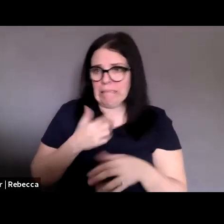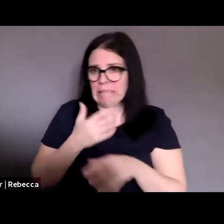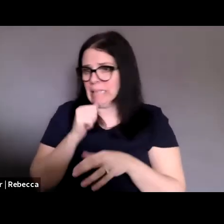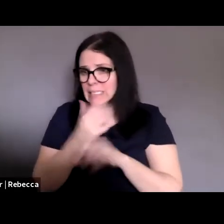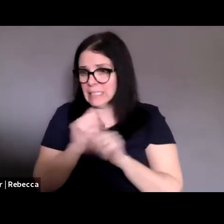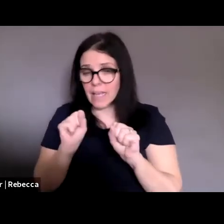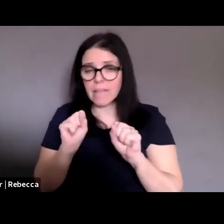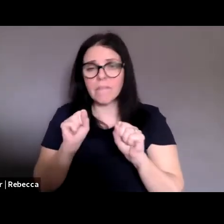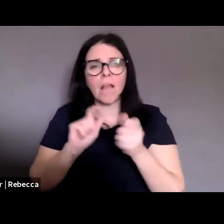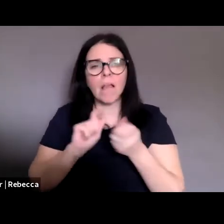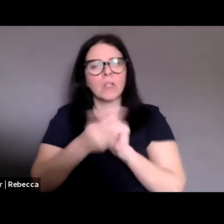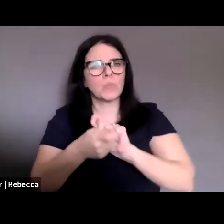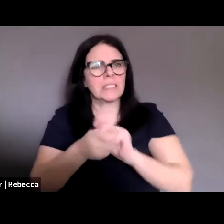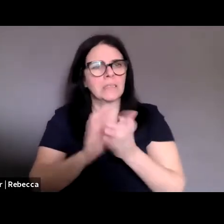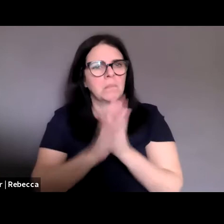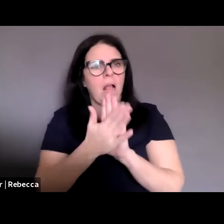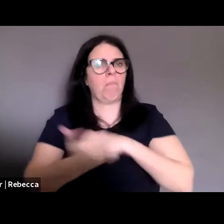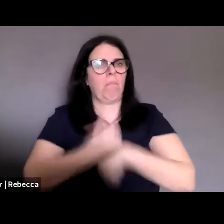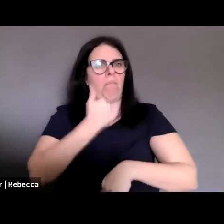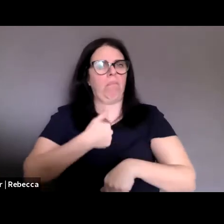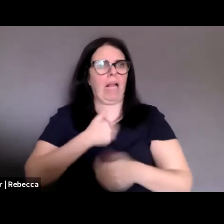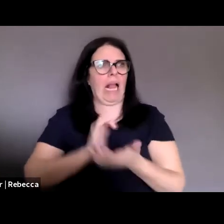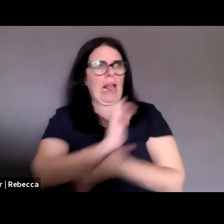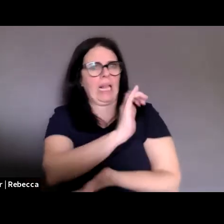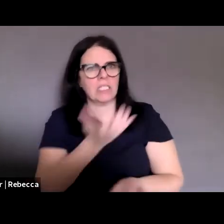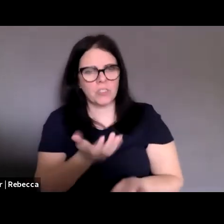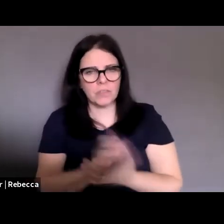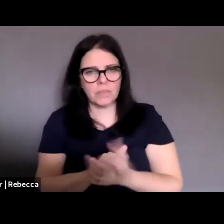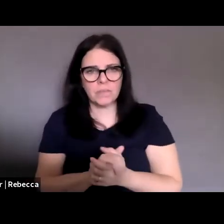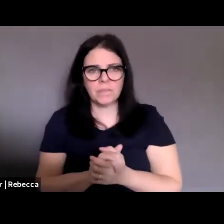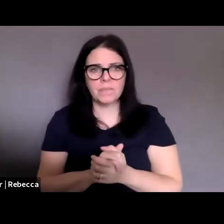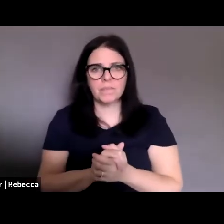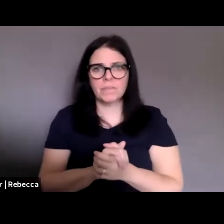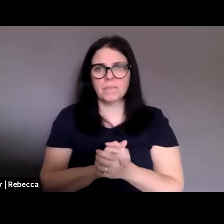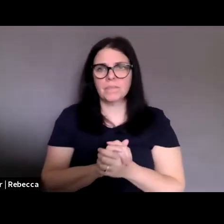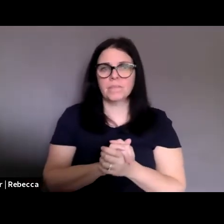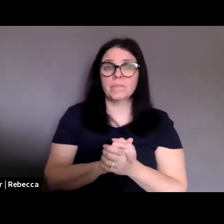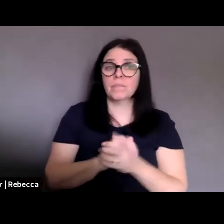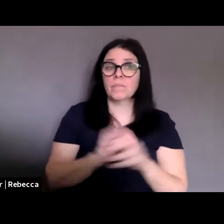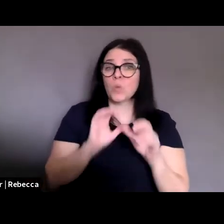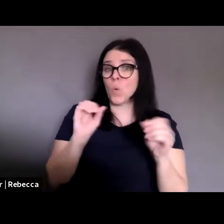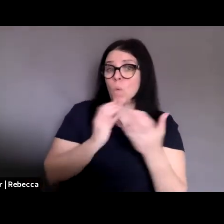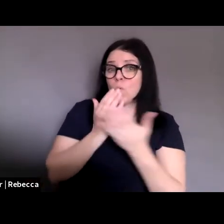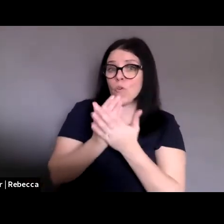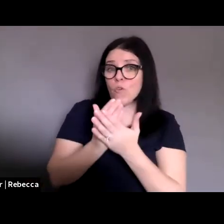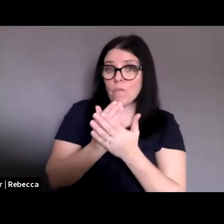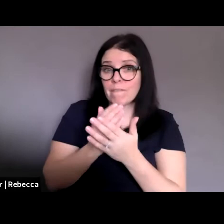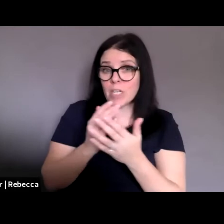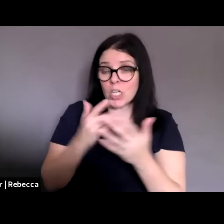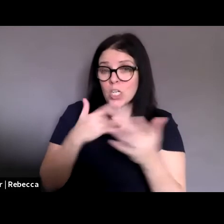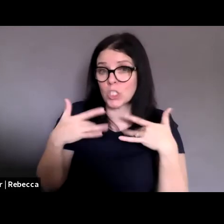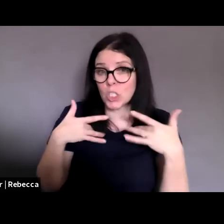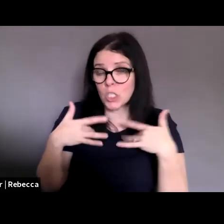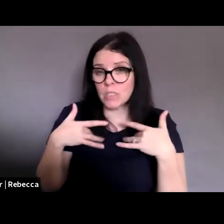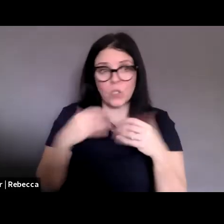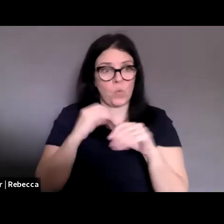alienation, increased risk. Fail to present concerns, no protection, increased risk.